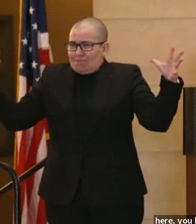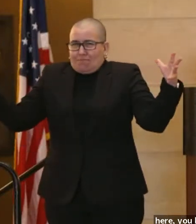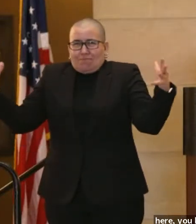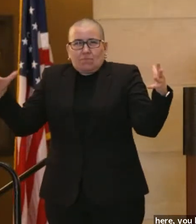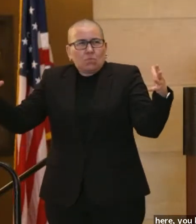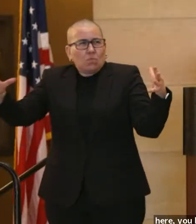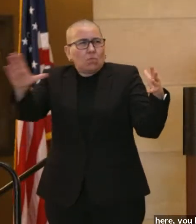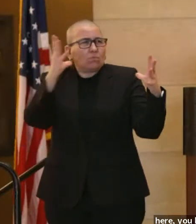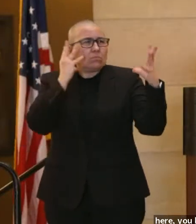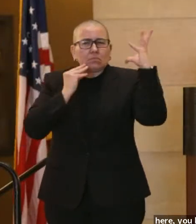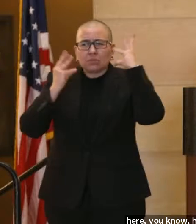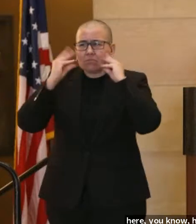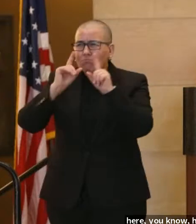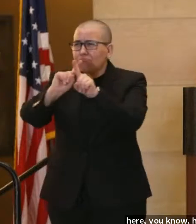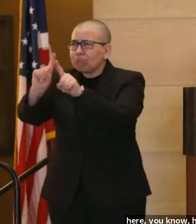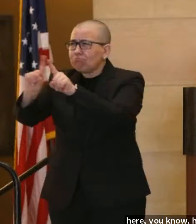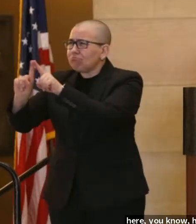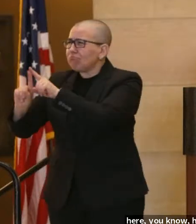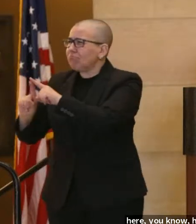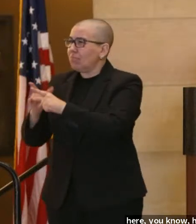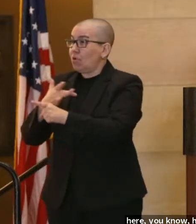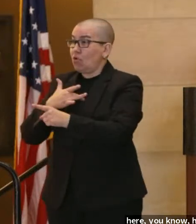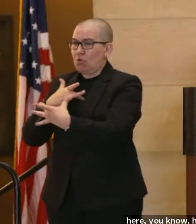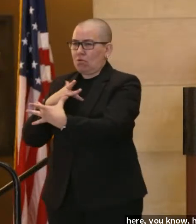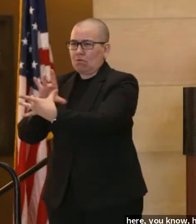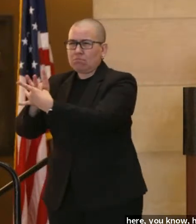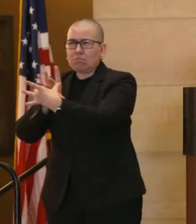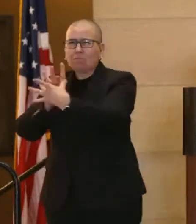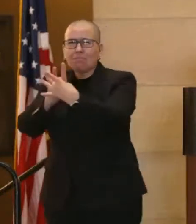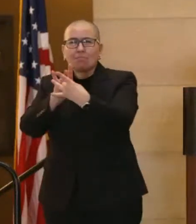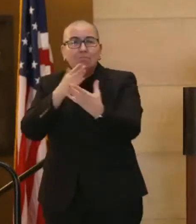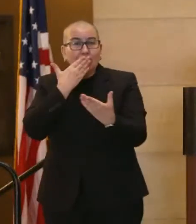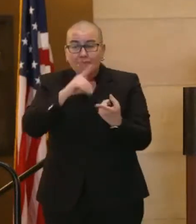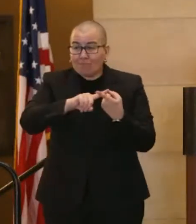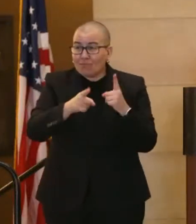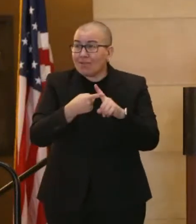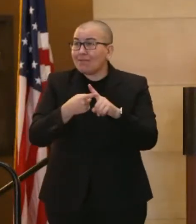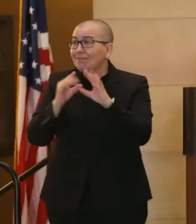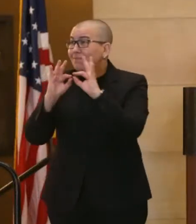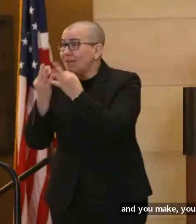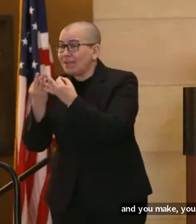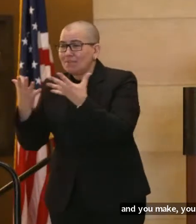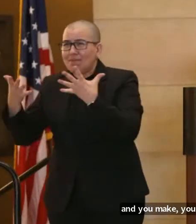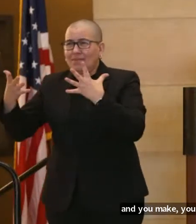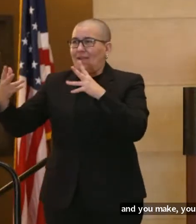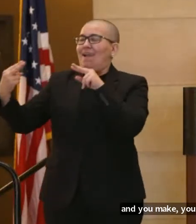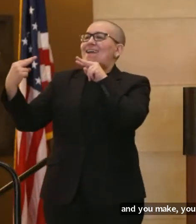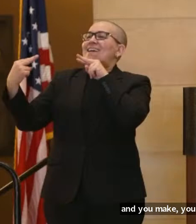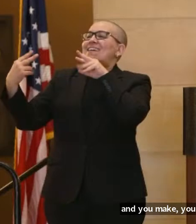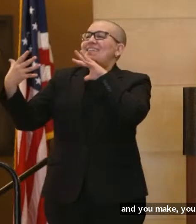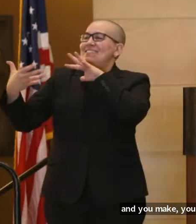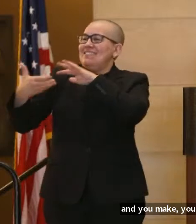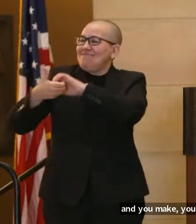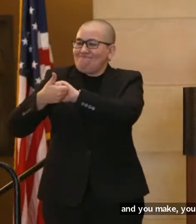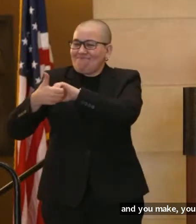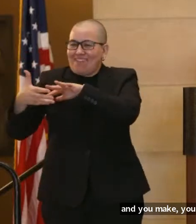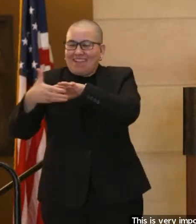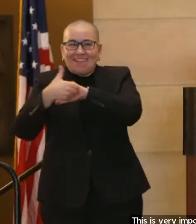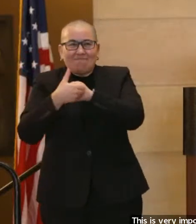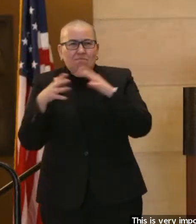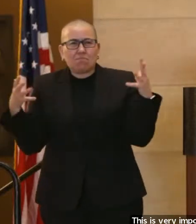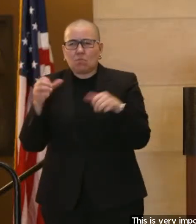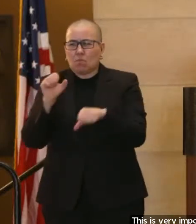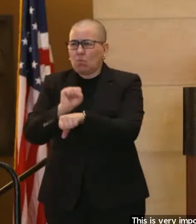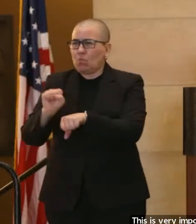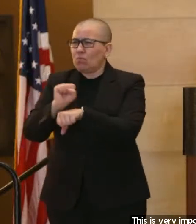know, good allies, good friends, and make good connections. This is very important for us in our work. We work hard in whatever we do,